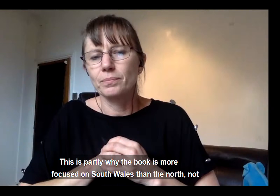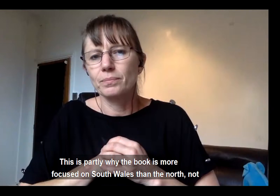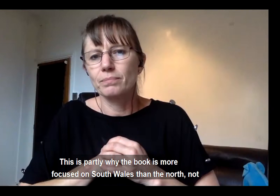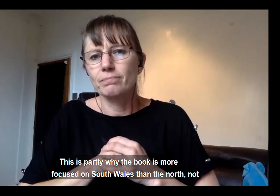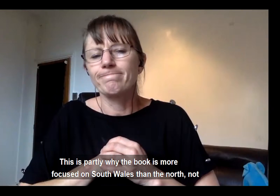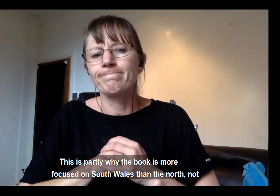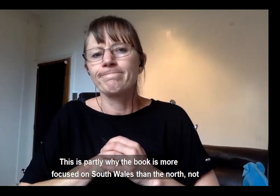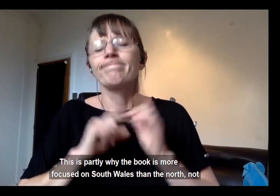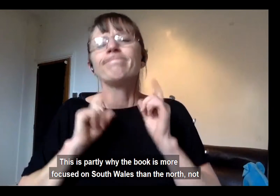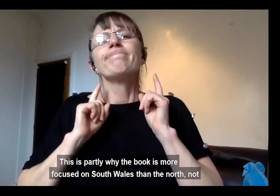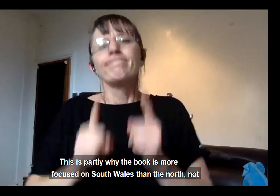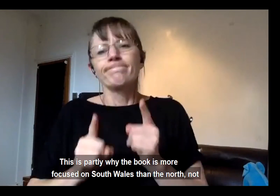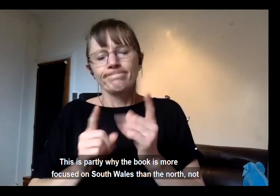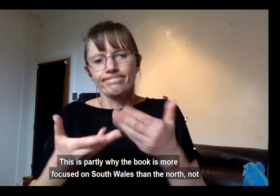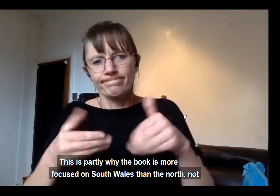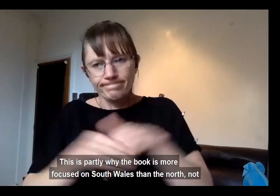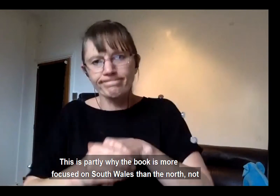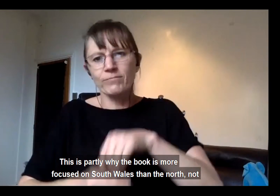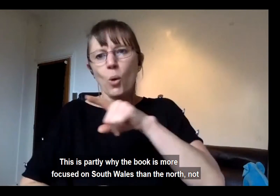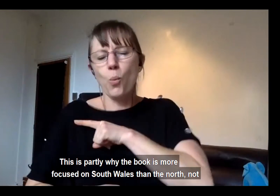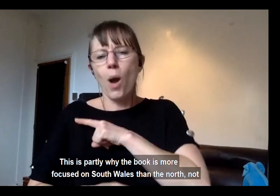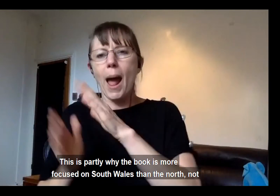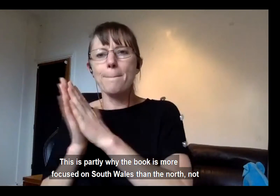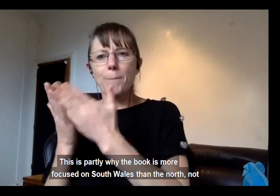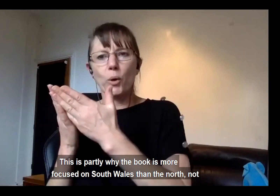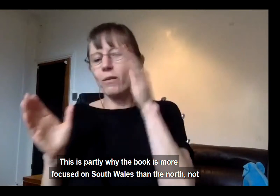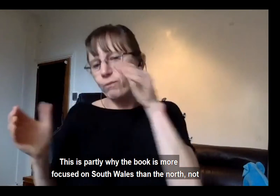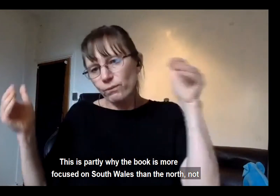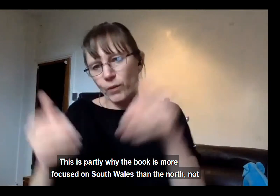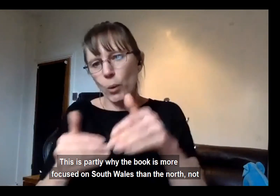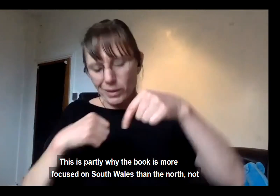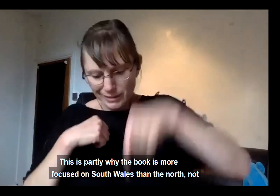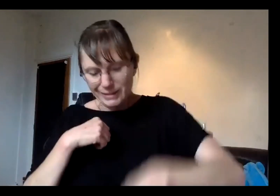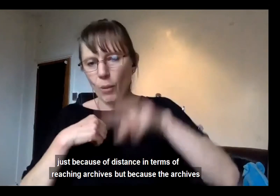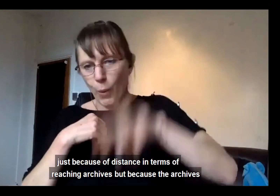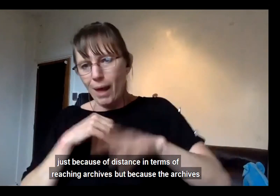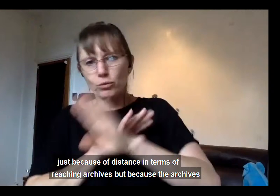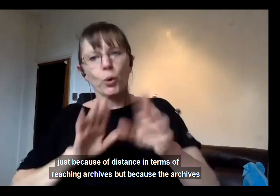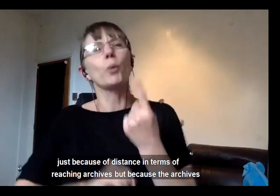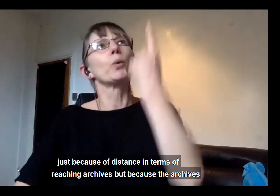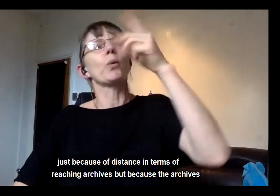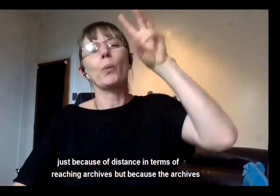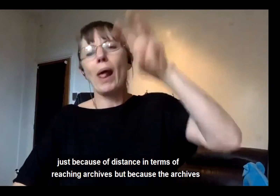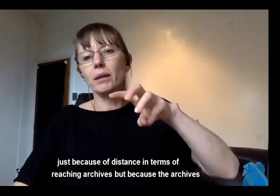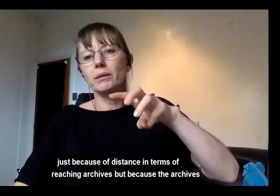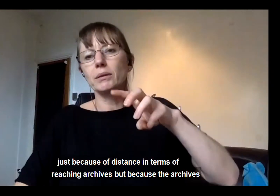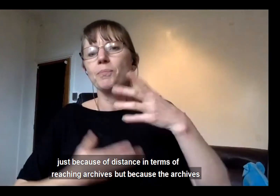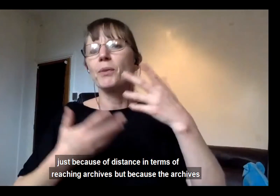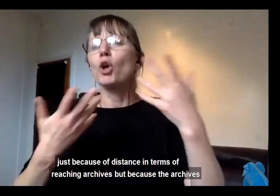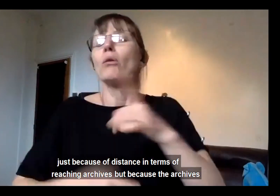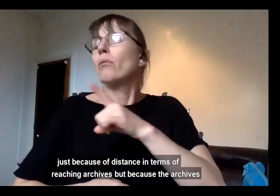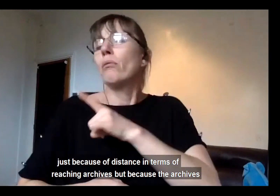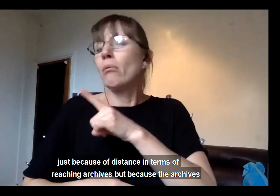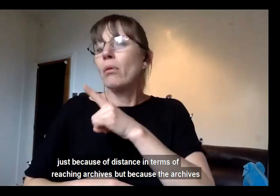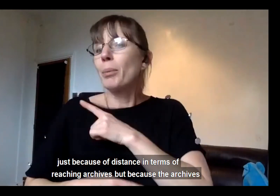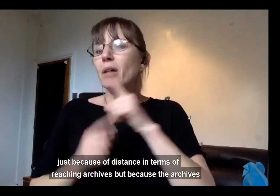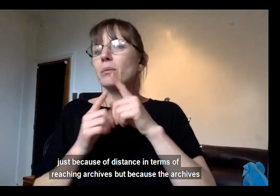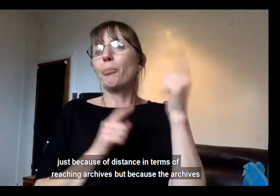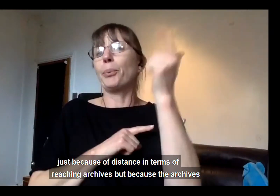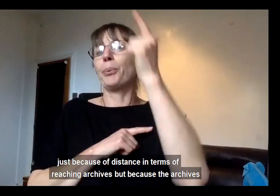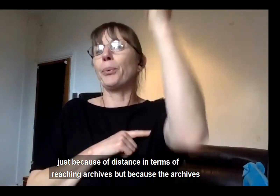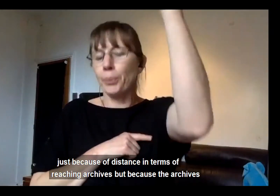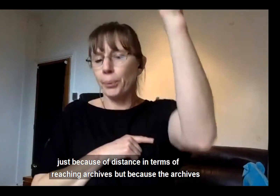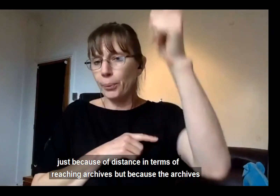this is partly why the book is more focused on South Wales than the North, not just because of distance in terms of